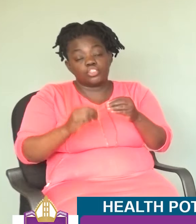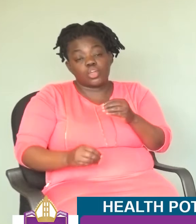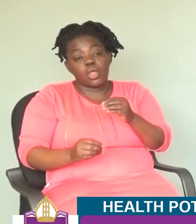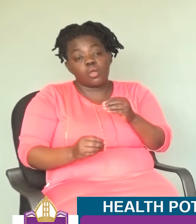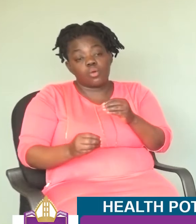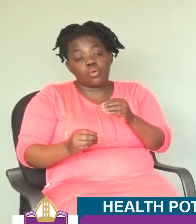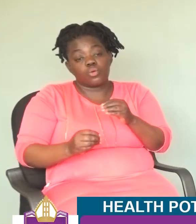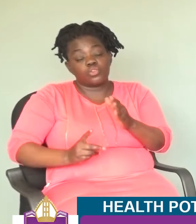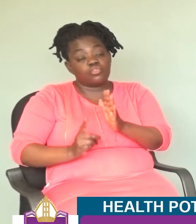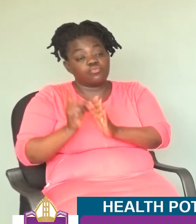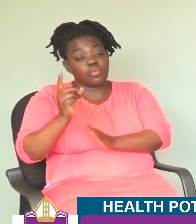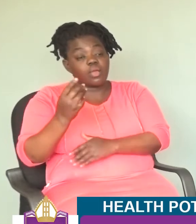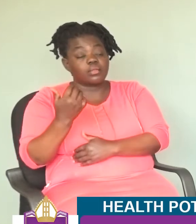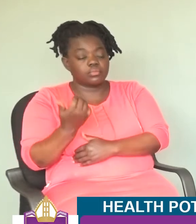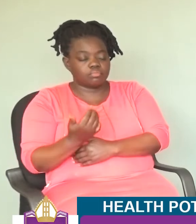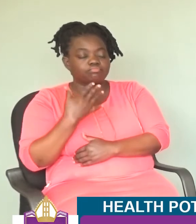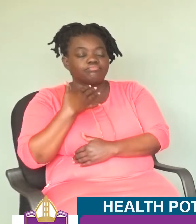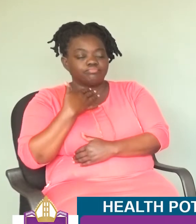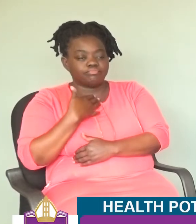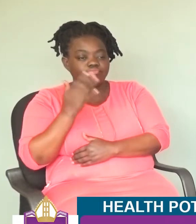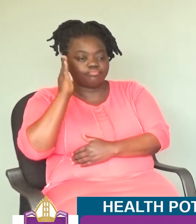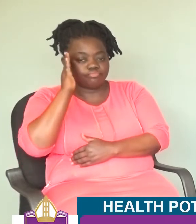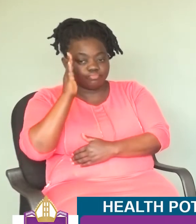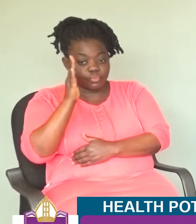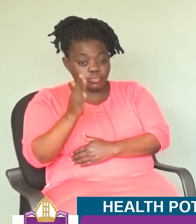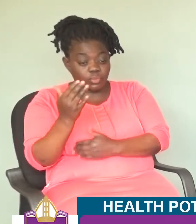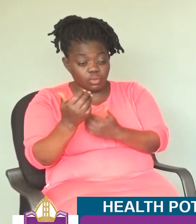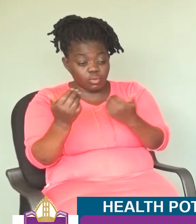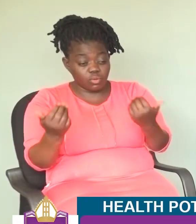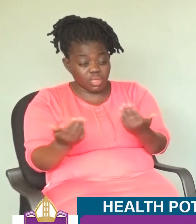we now want to consider the children. Because we know, is there